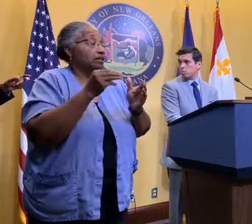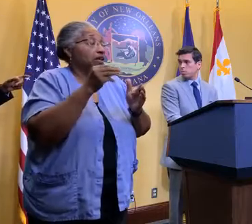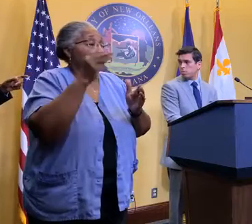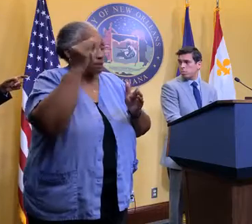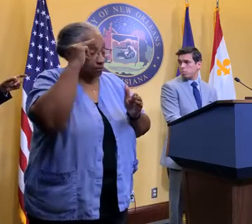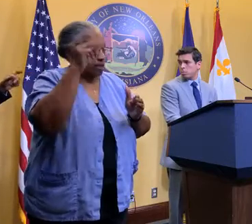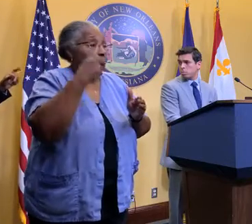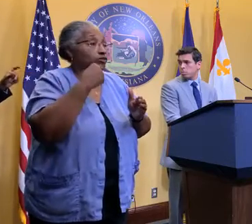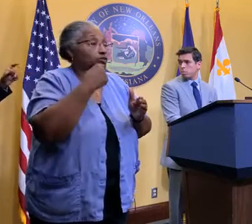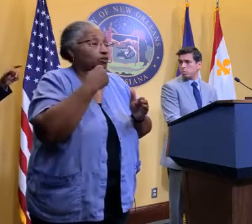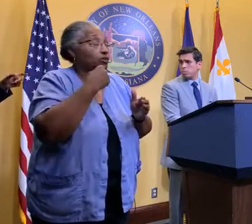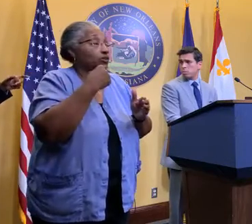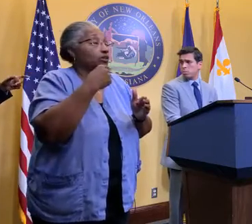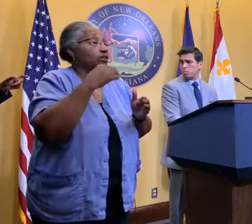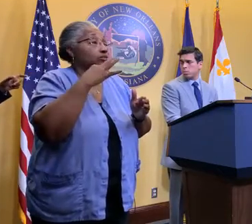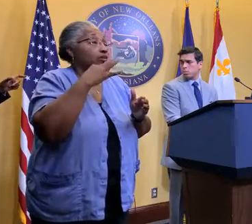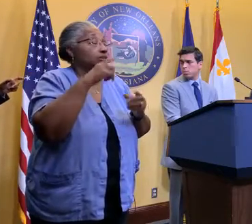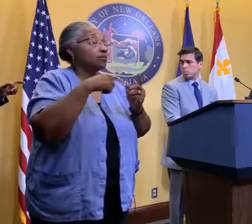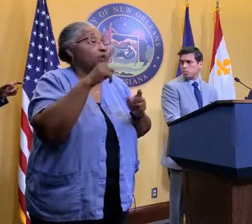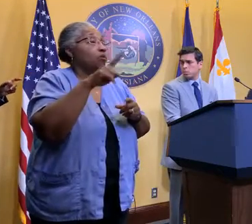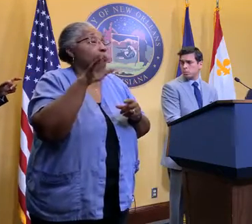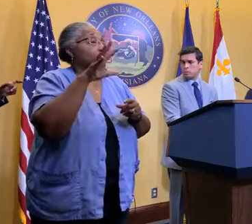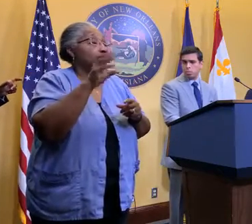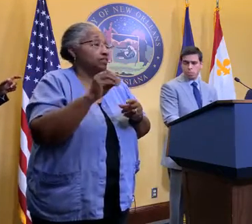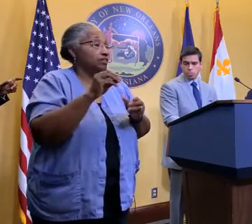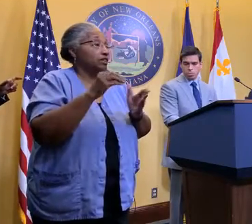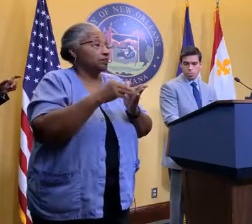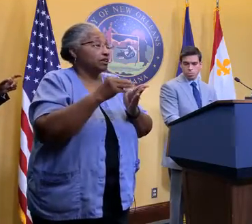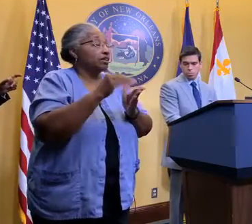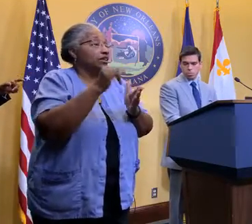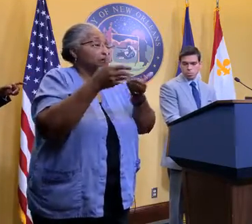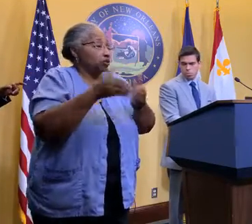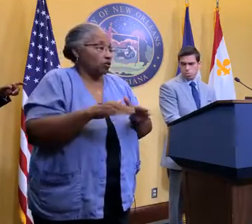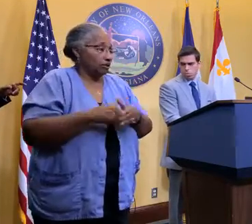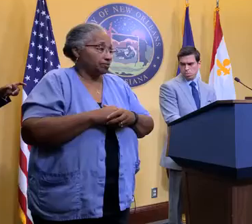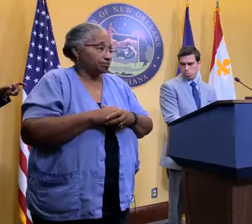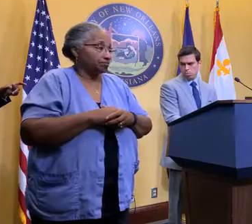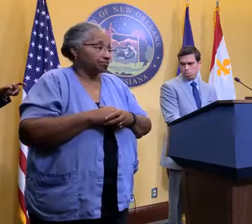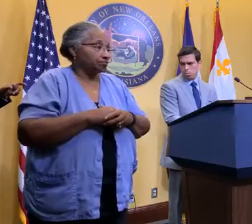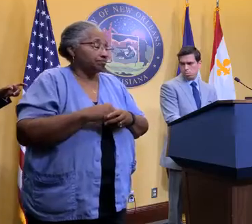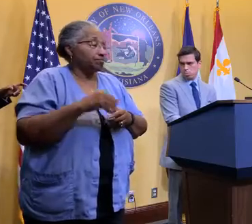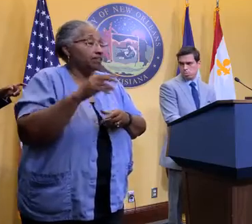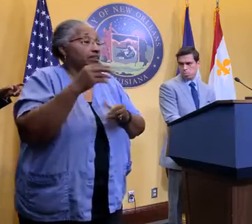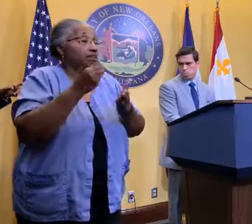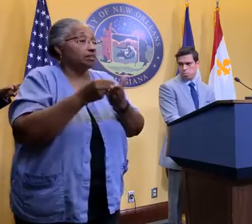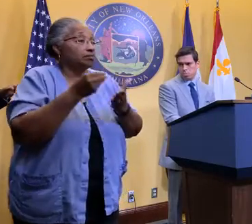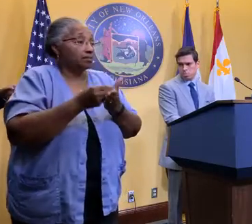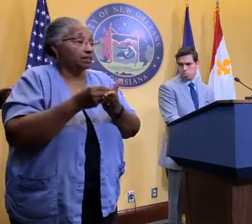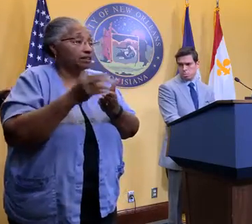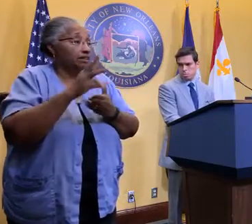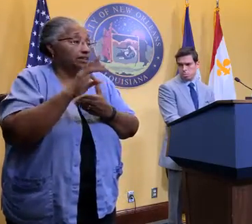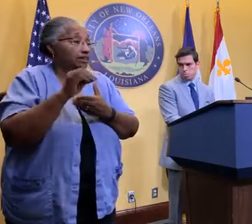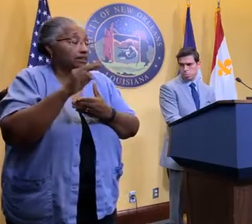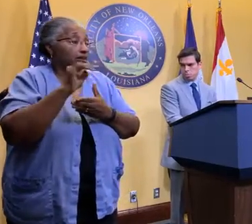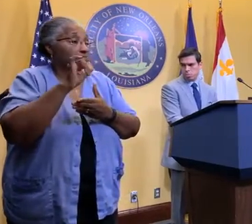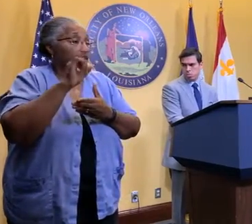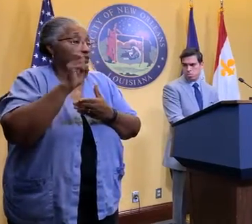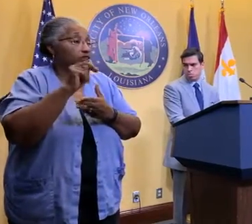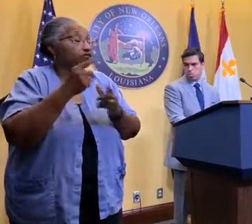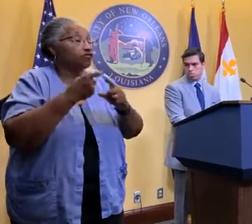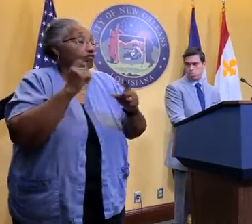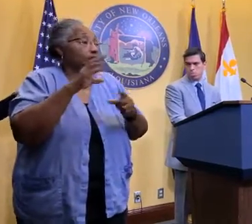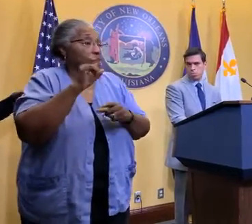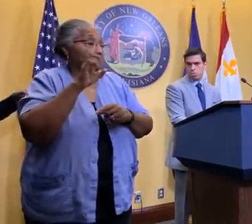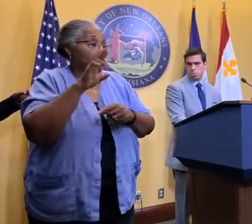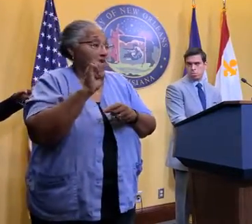million, right? That was a loss. We walk in at 60 million for CARES Act, we're sitting at 90. Add the